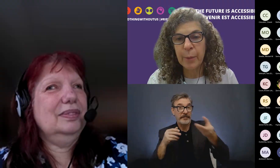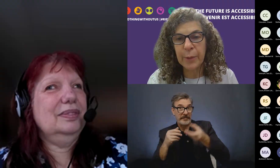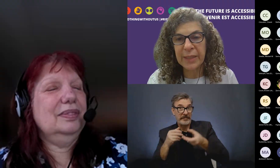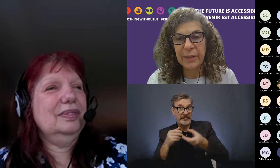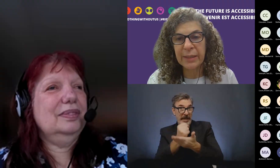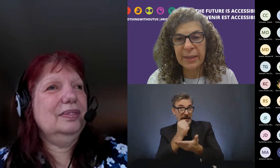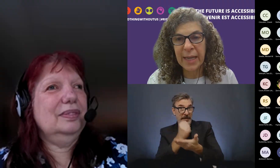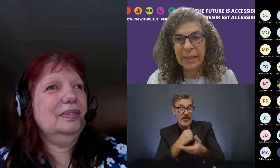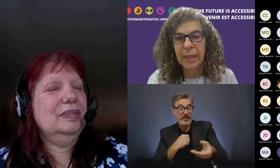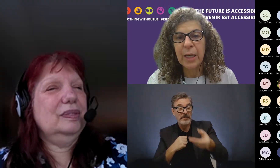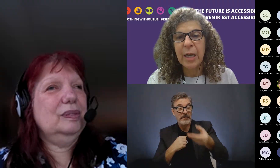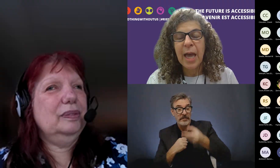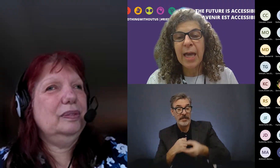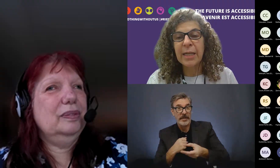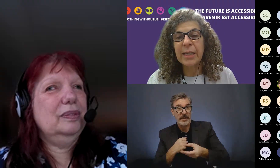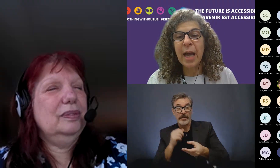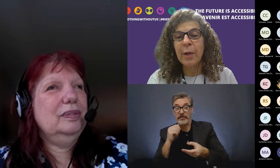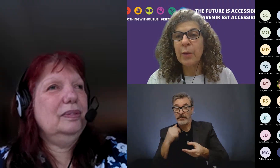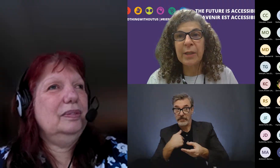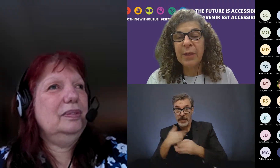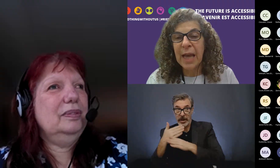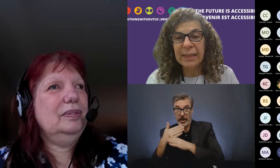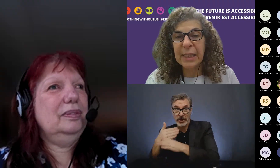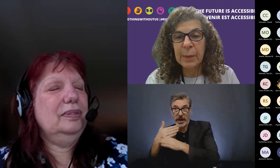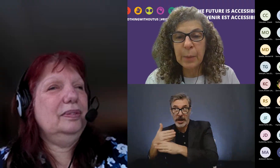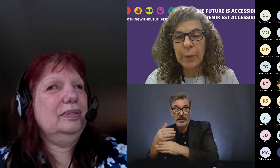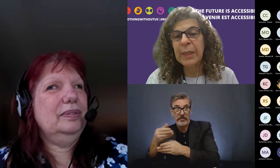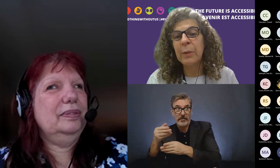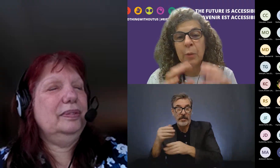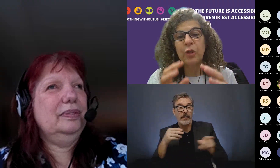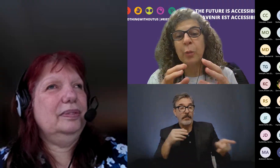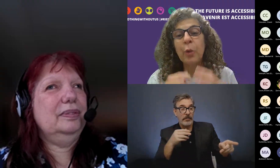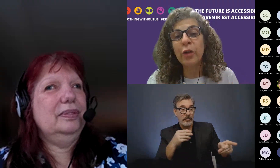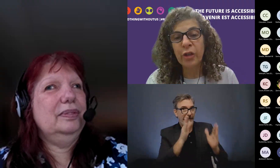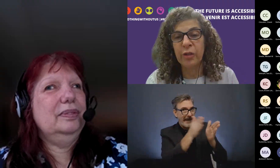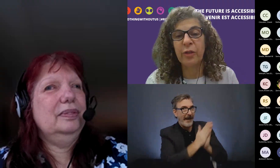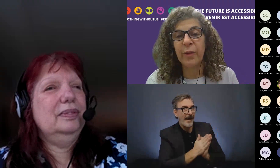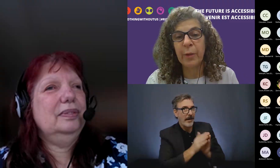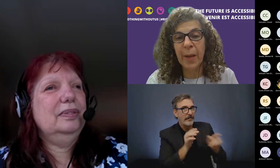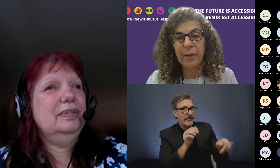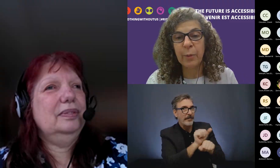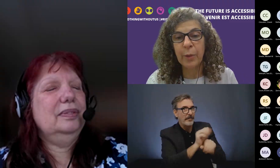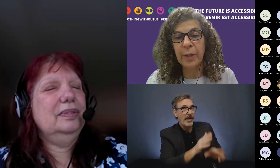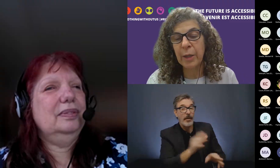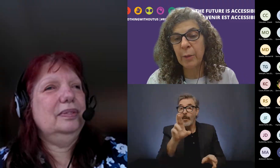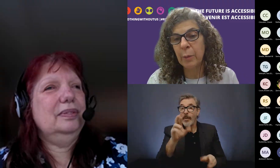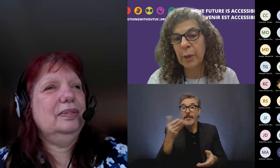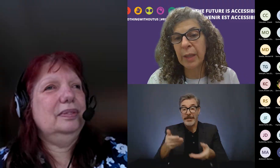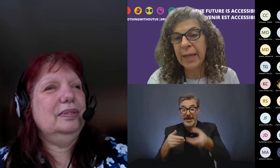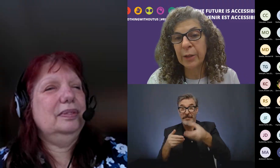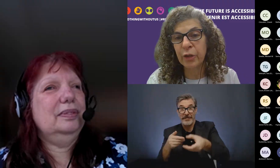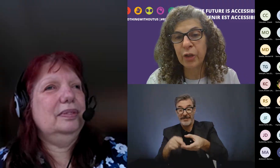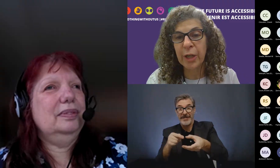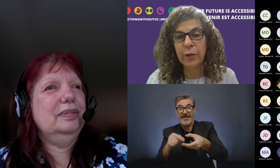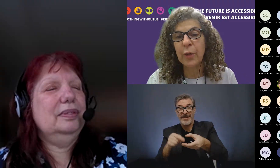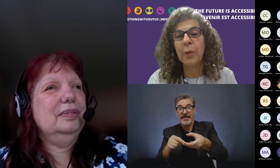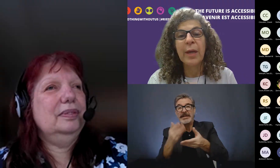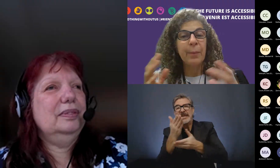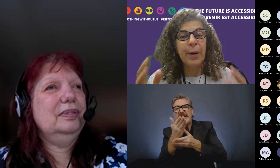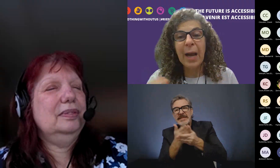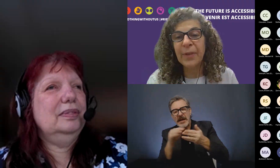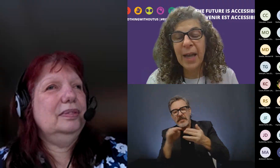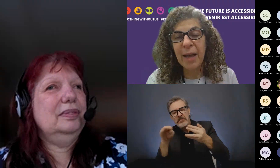receive the employee's consent. And I would even ask the employee which portions of their passport they would like to